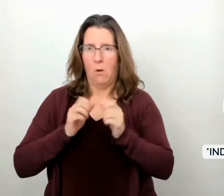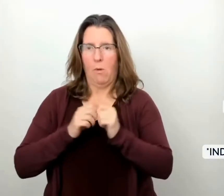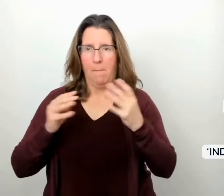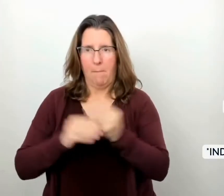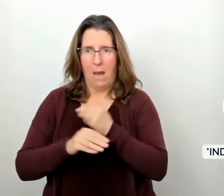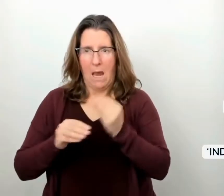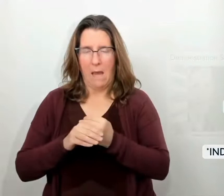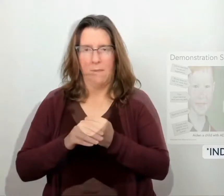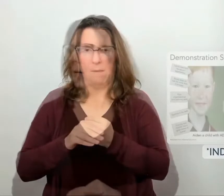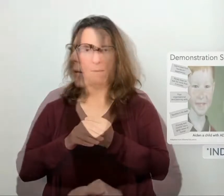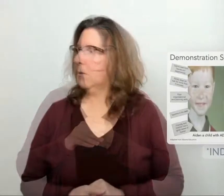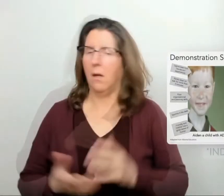problem.